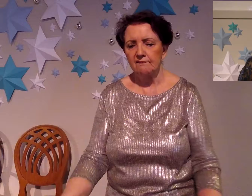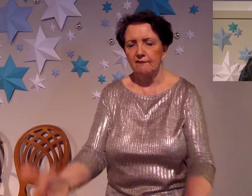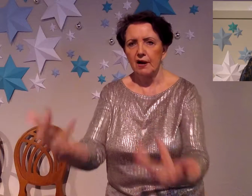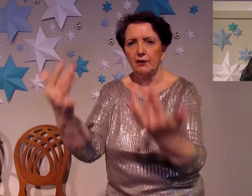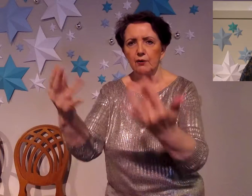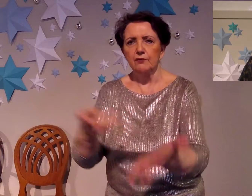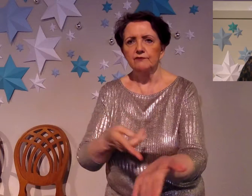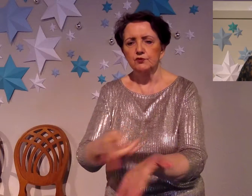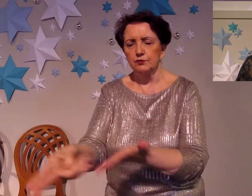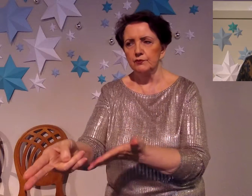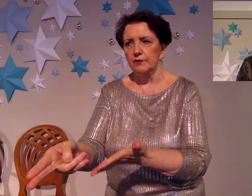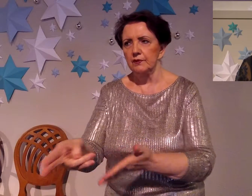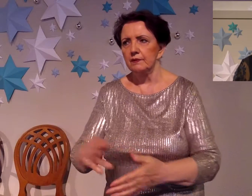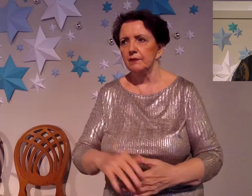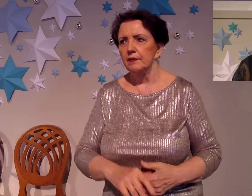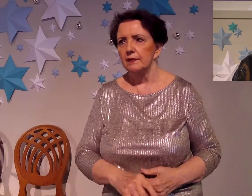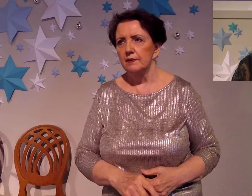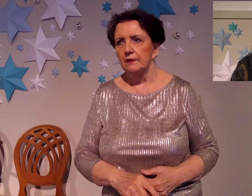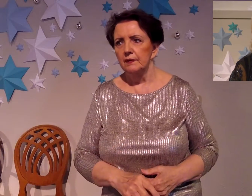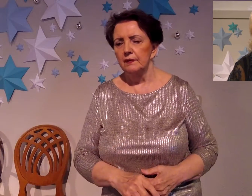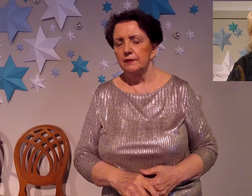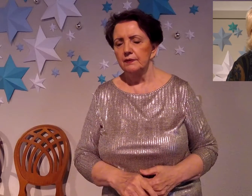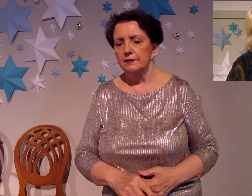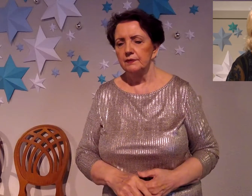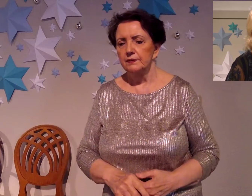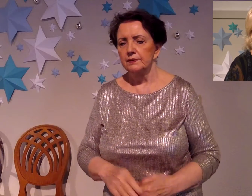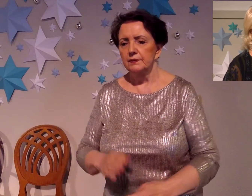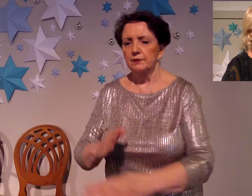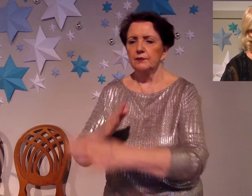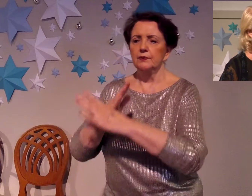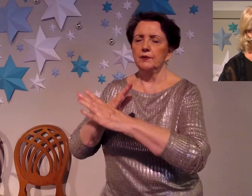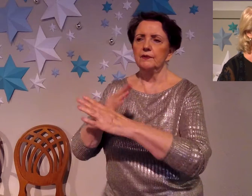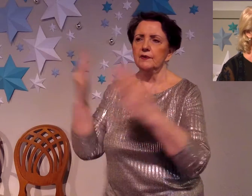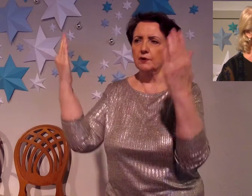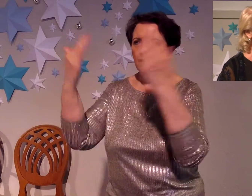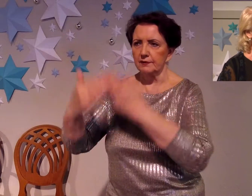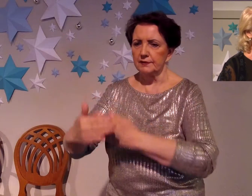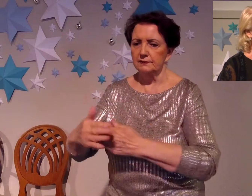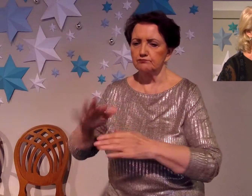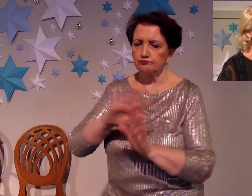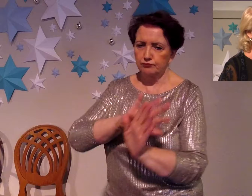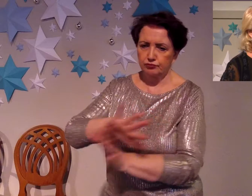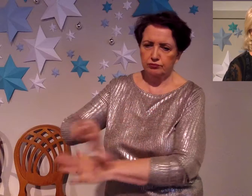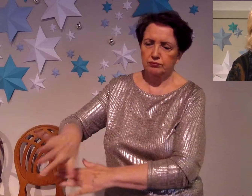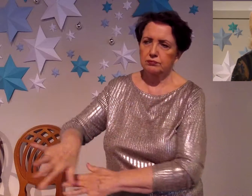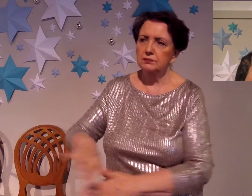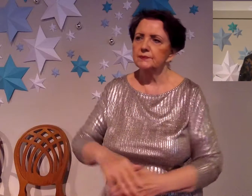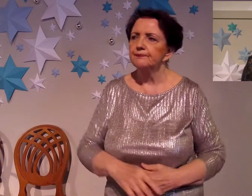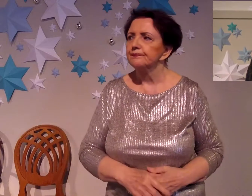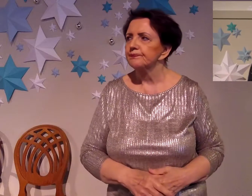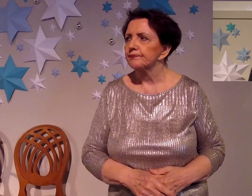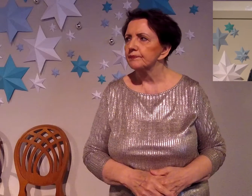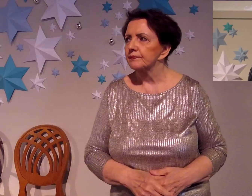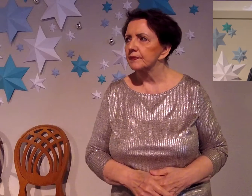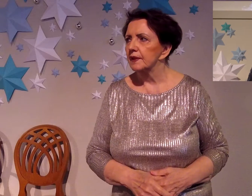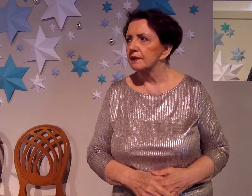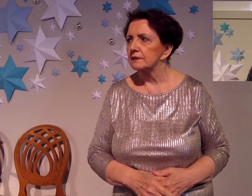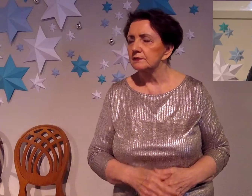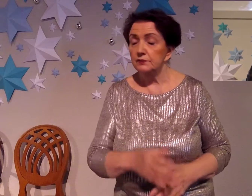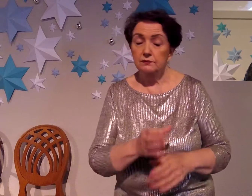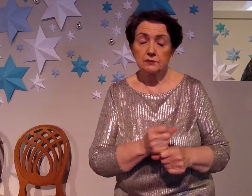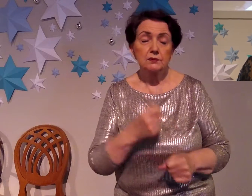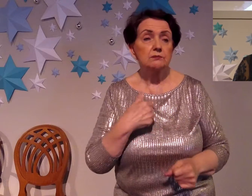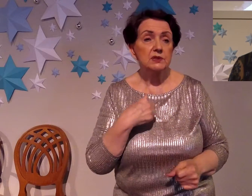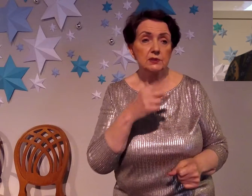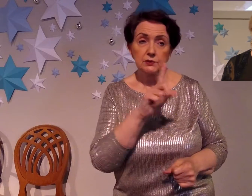truth, to dispel the darkness. Now, it took me a full 24 hours.